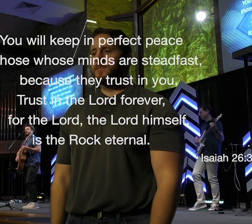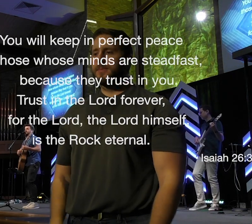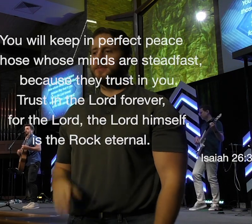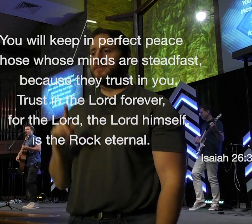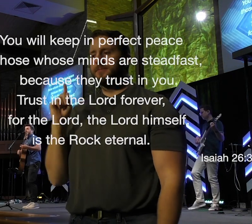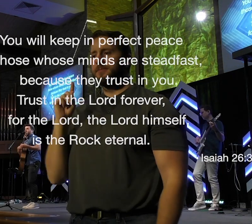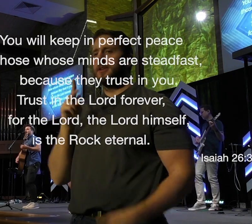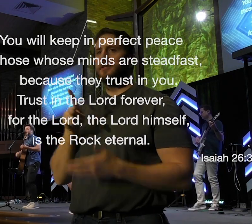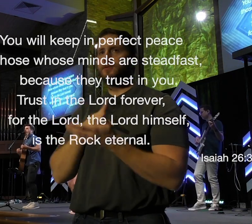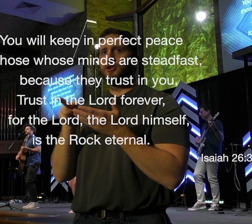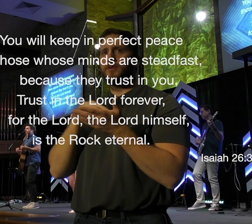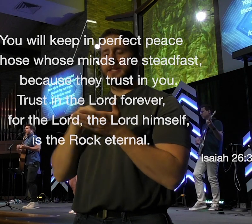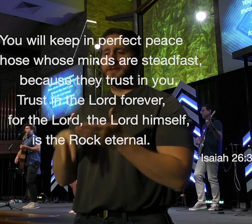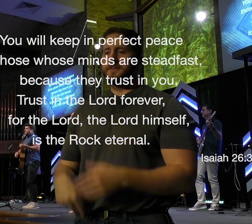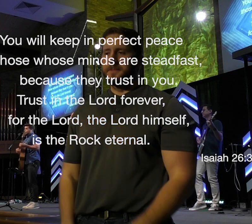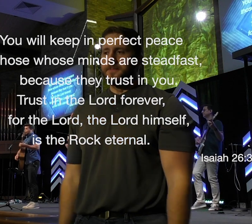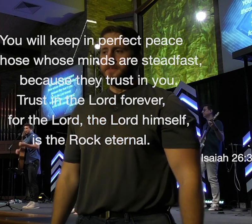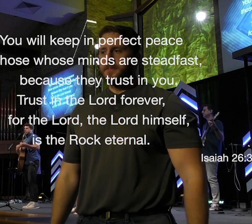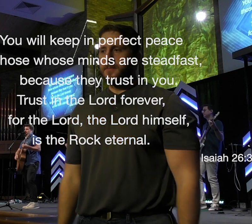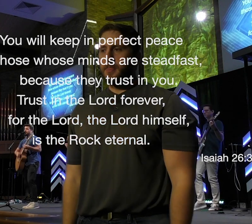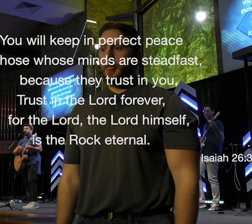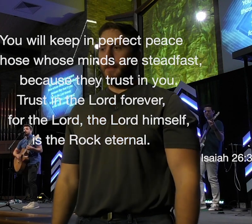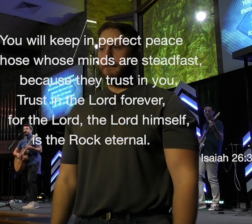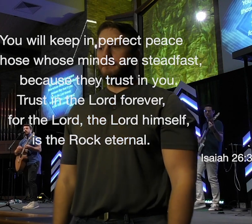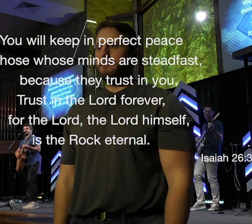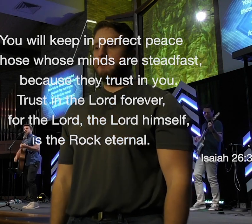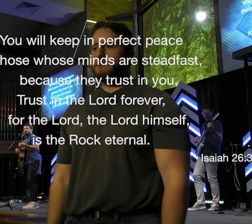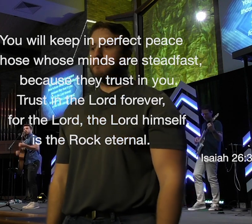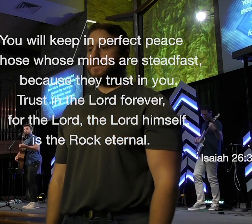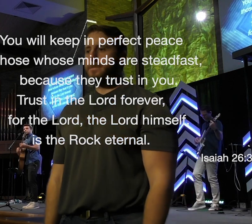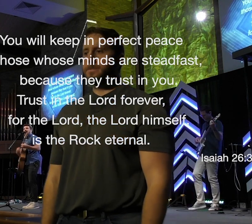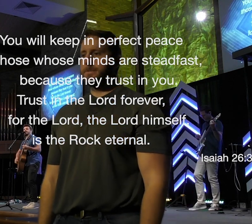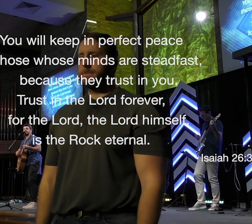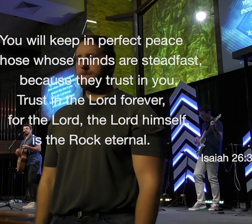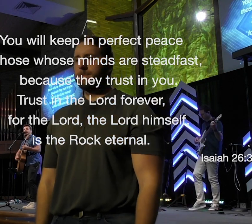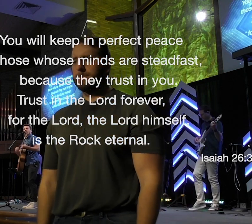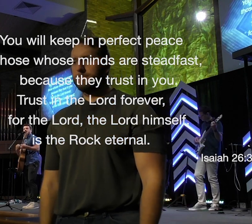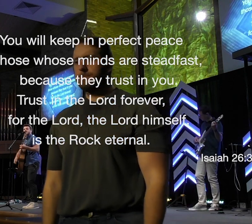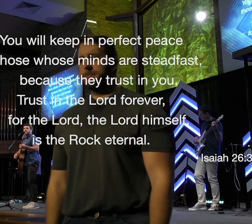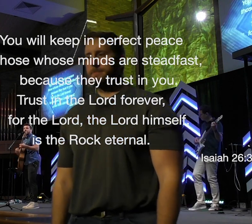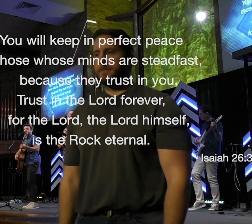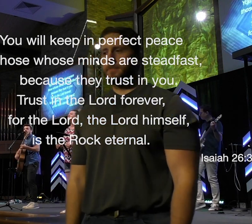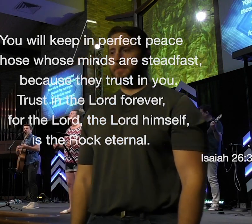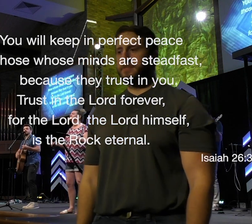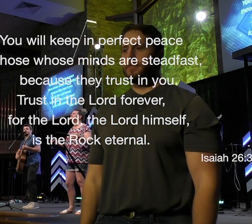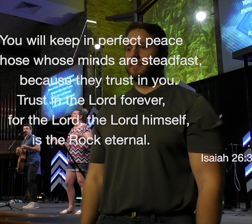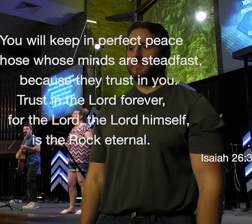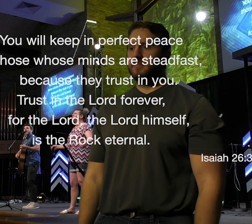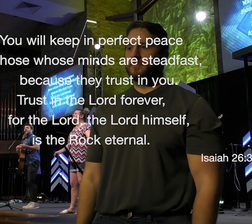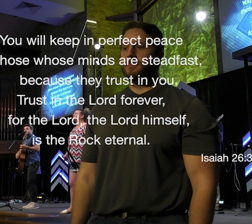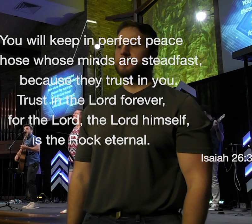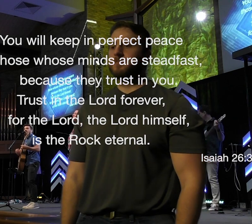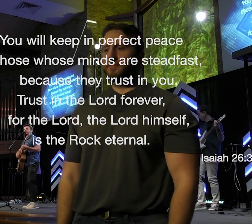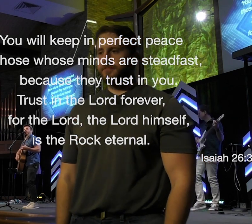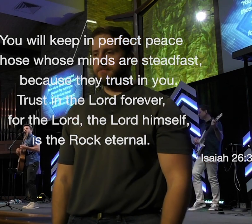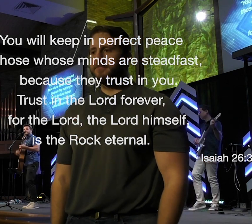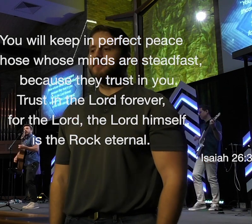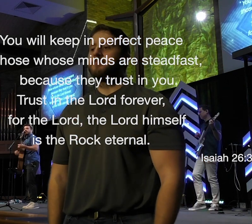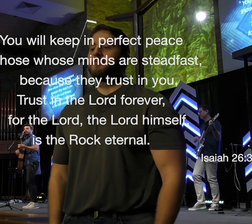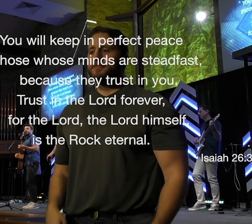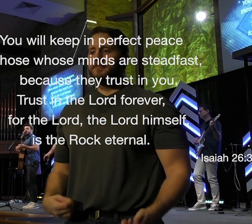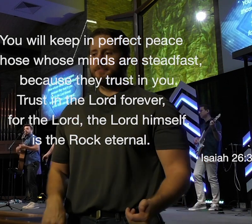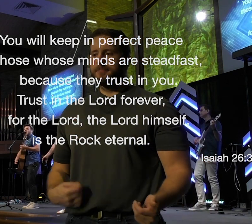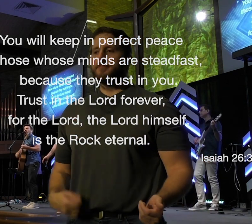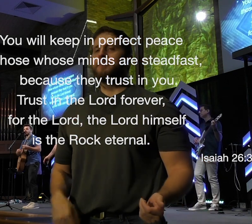Isaiah 26, 3 and 4 reads, you will keep in perfect peace those whose minds are steadfast because they trust in you. Trust in the